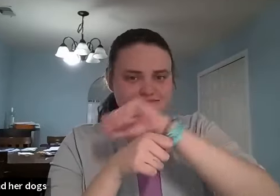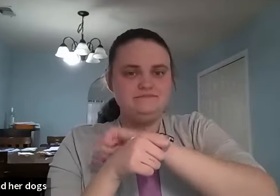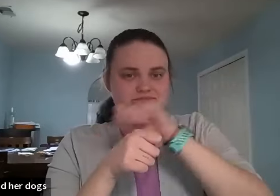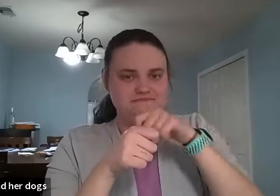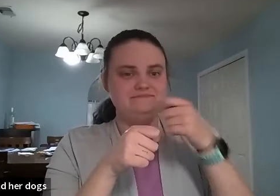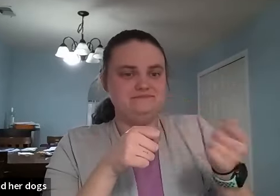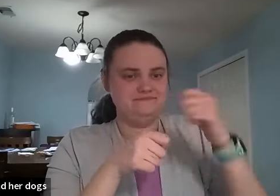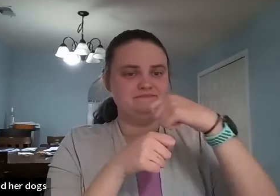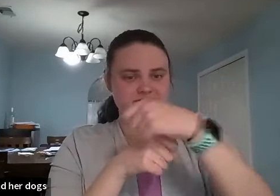Mm-hmm.